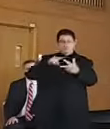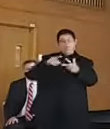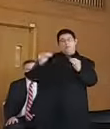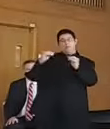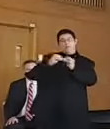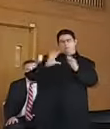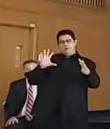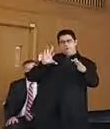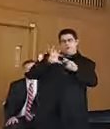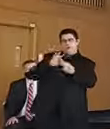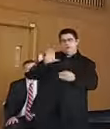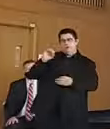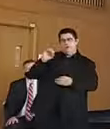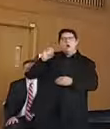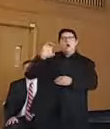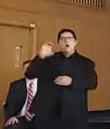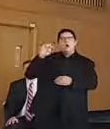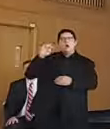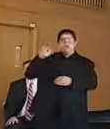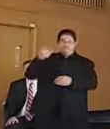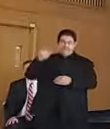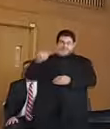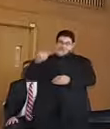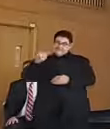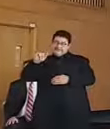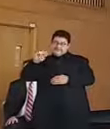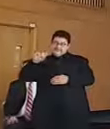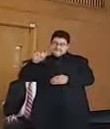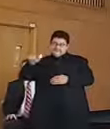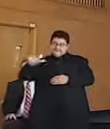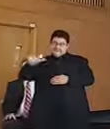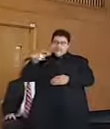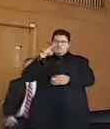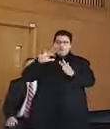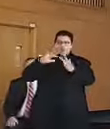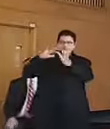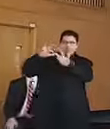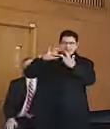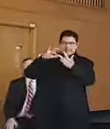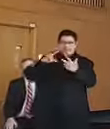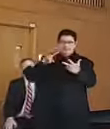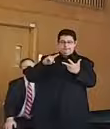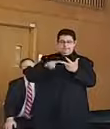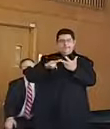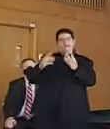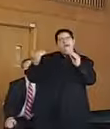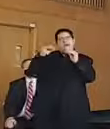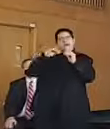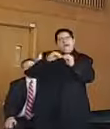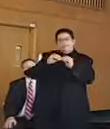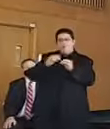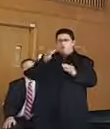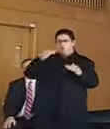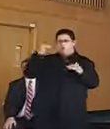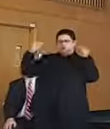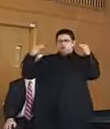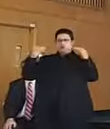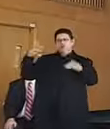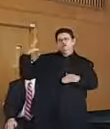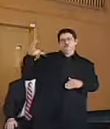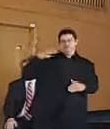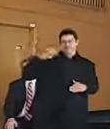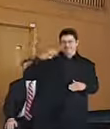connectivity for broadband, and then ultimately more adult support as coaches, technical